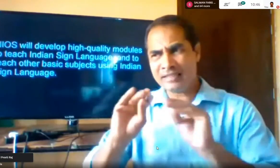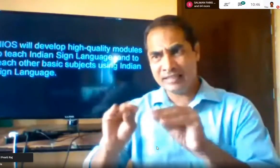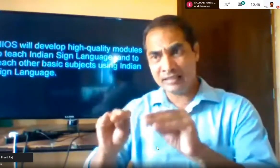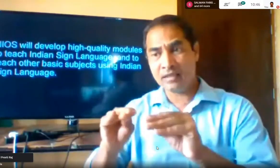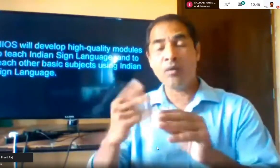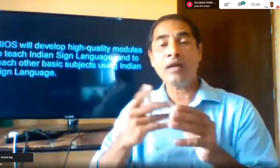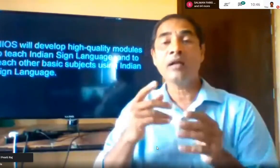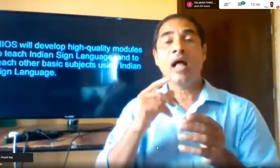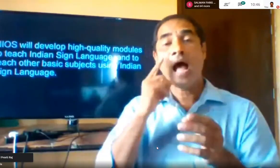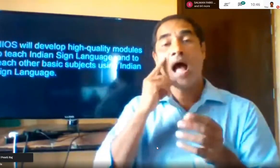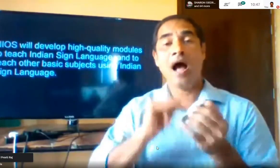maths